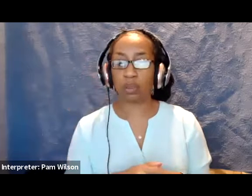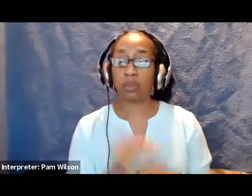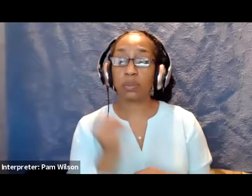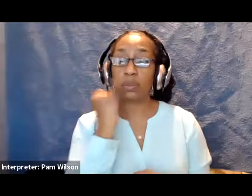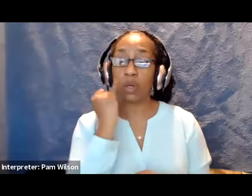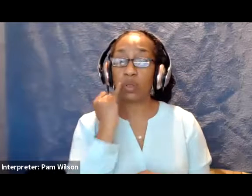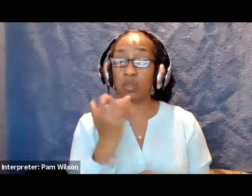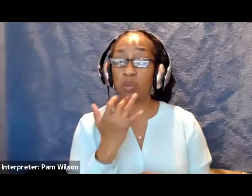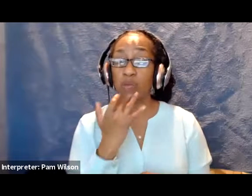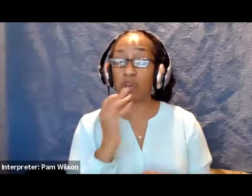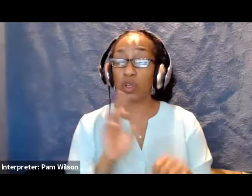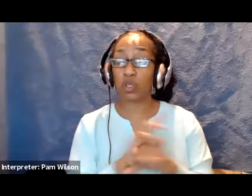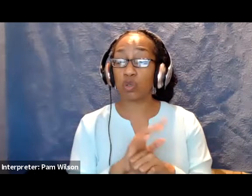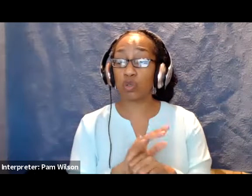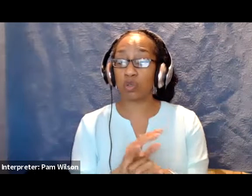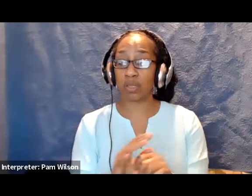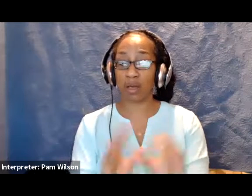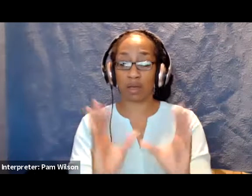like a conference room